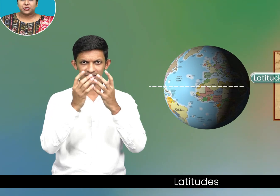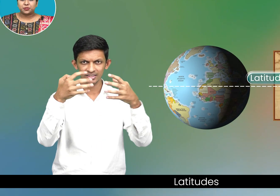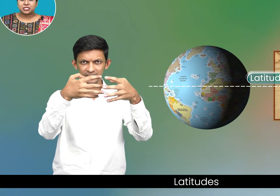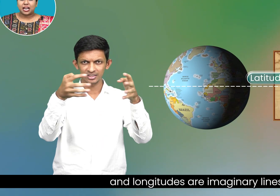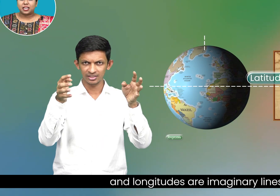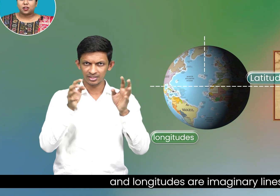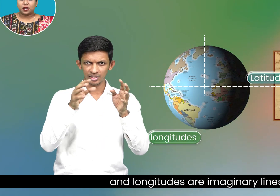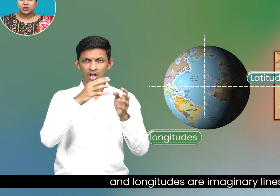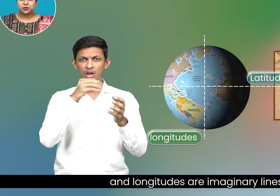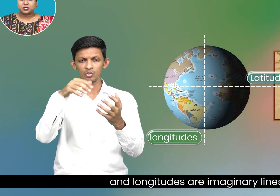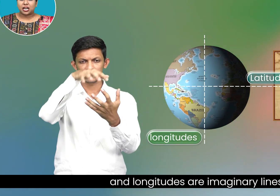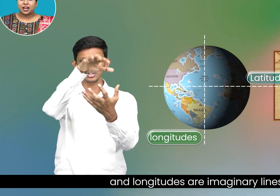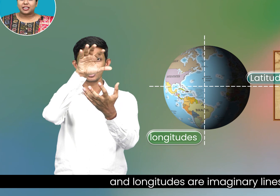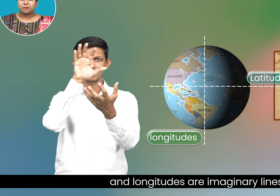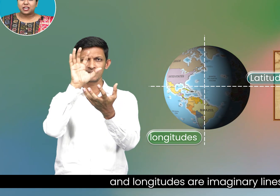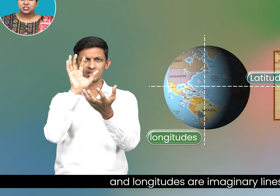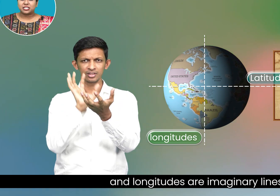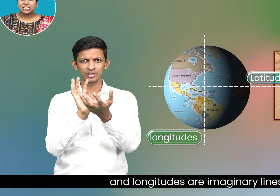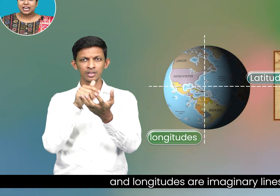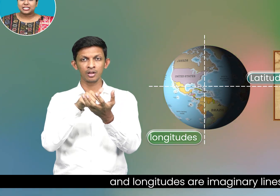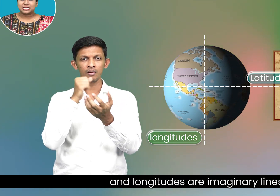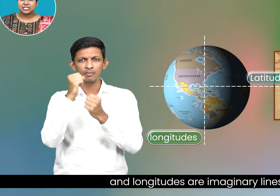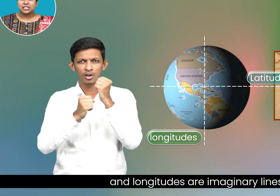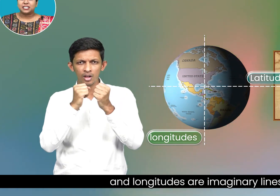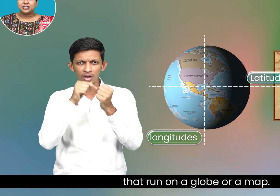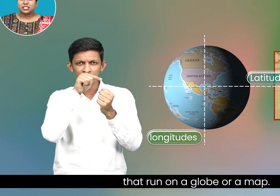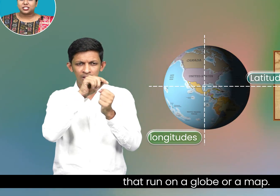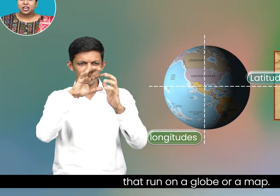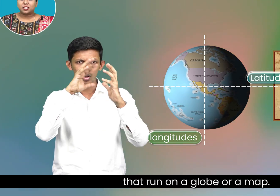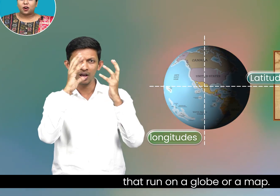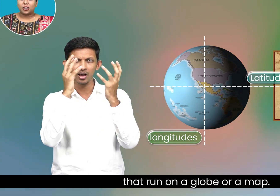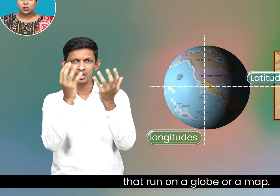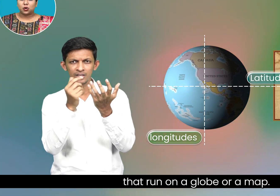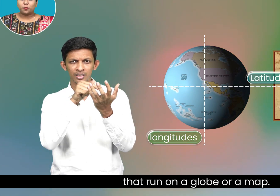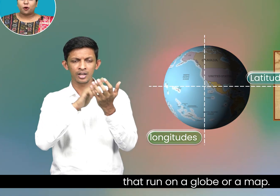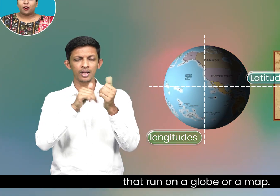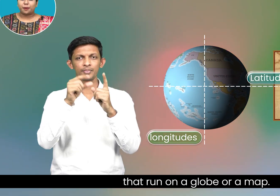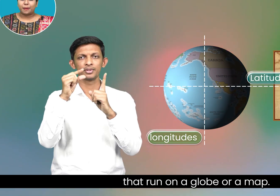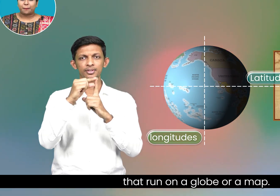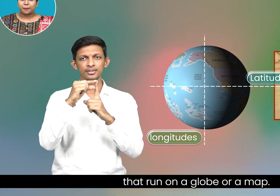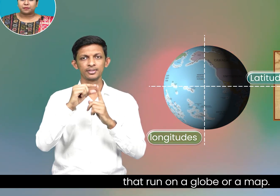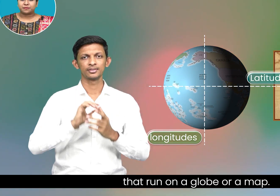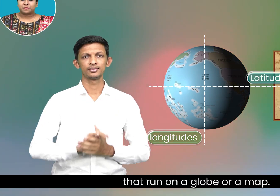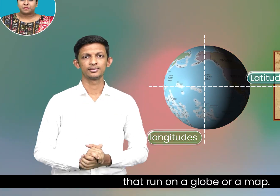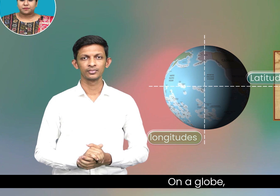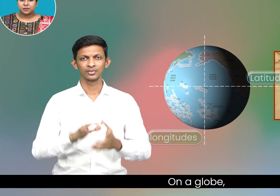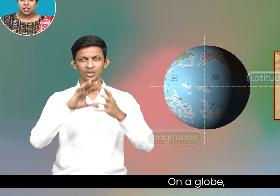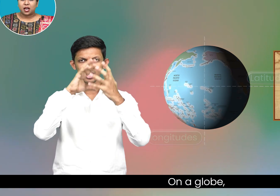Latitudes and longitudes are imaginary lines that run on a globe or a map.